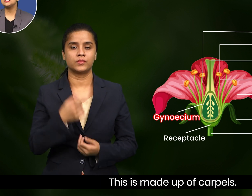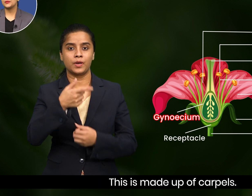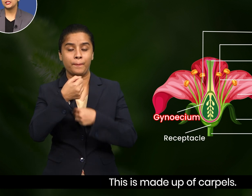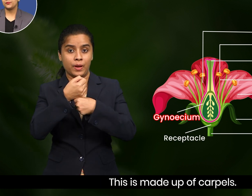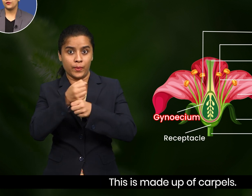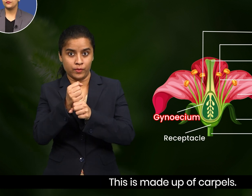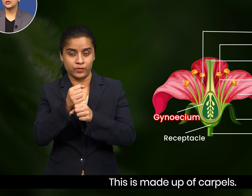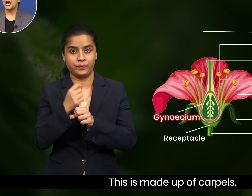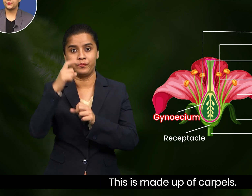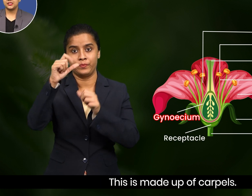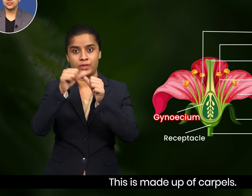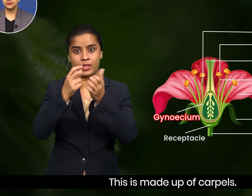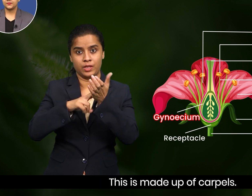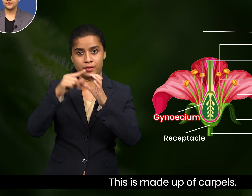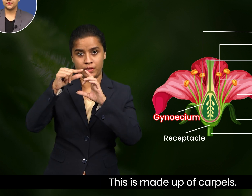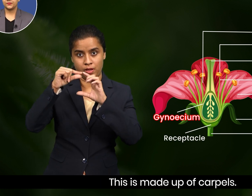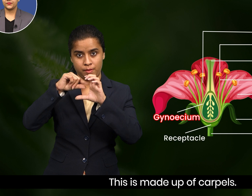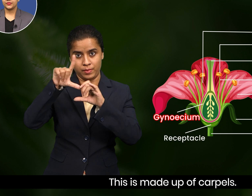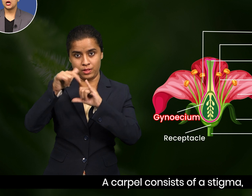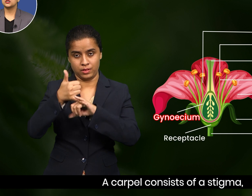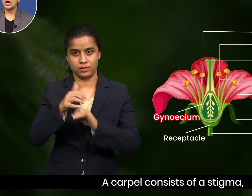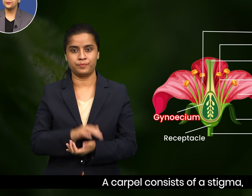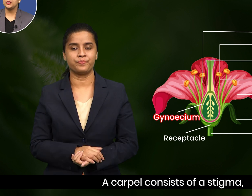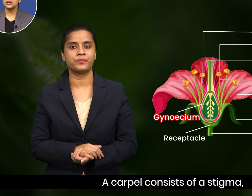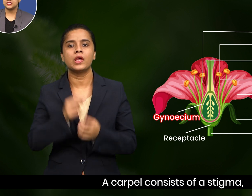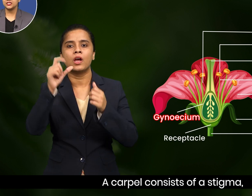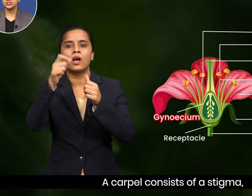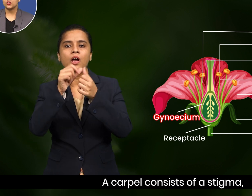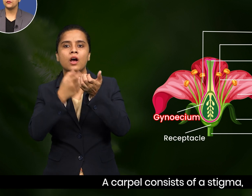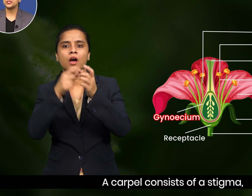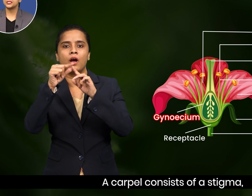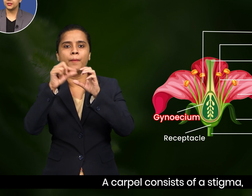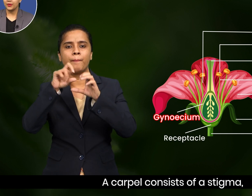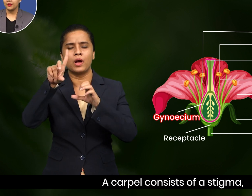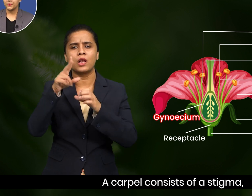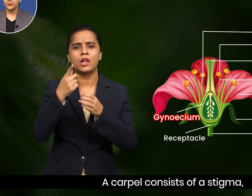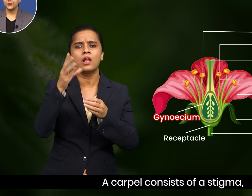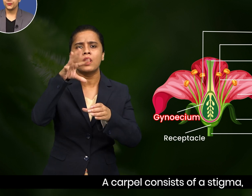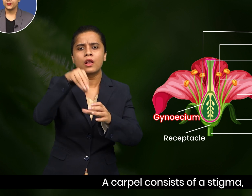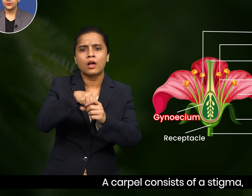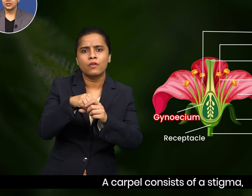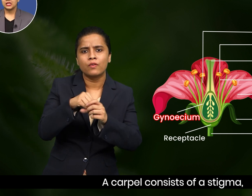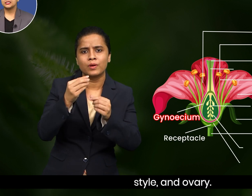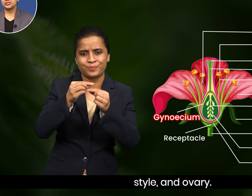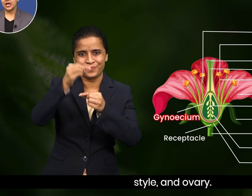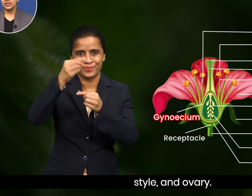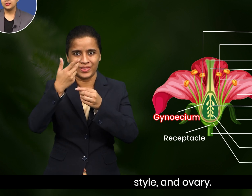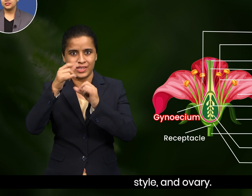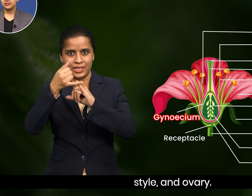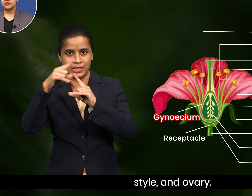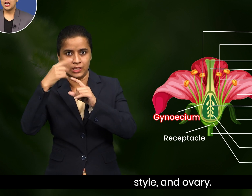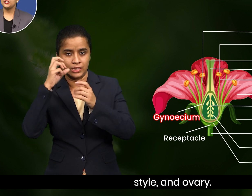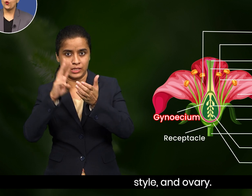This is made up of carpels. A carpel consists of a stigma,